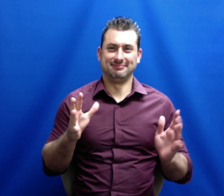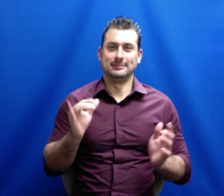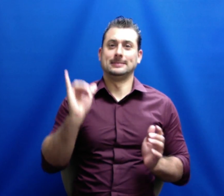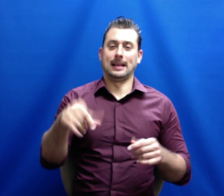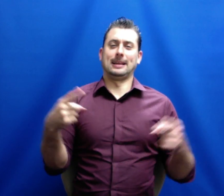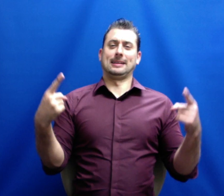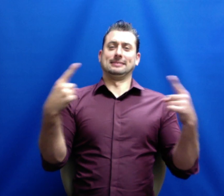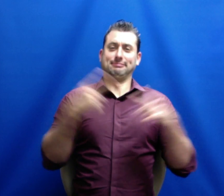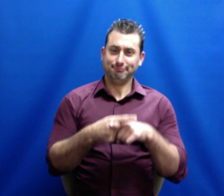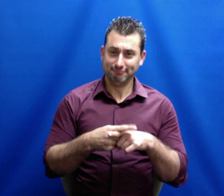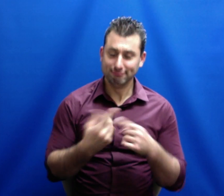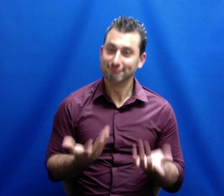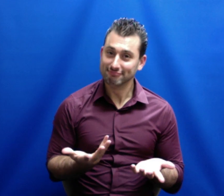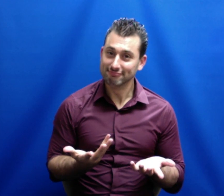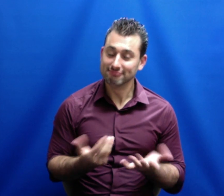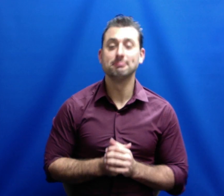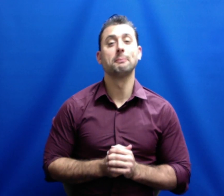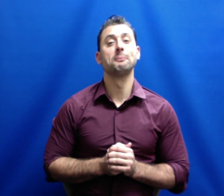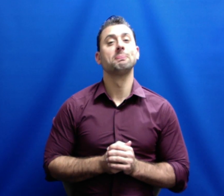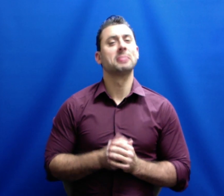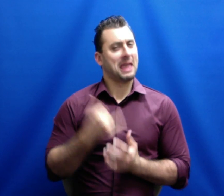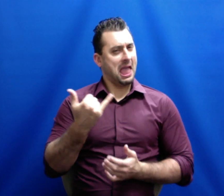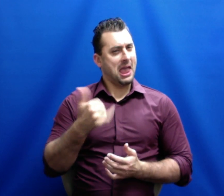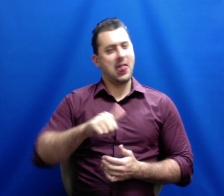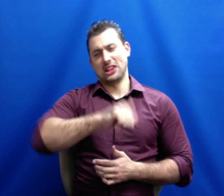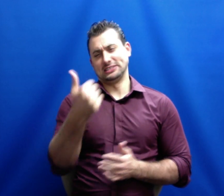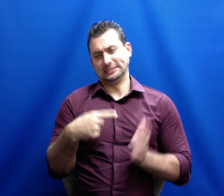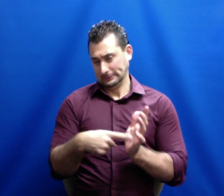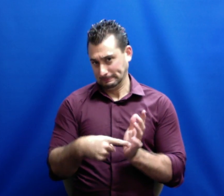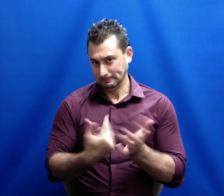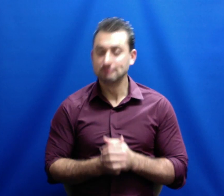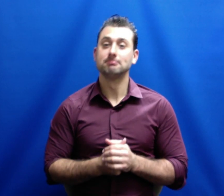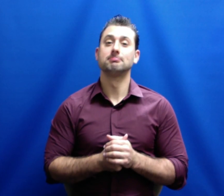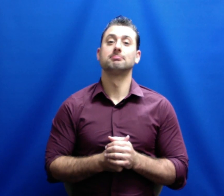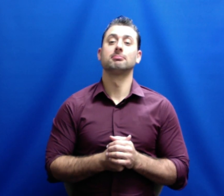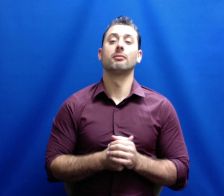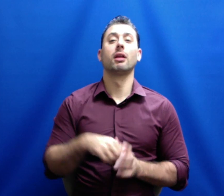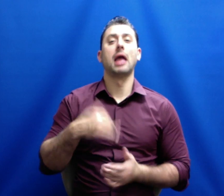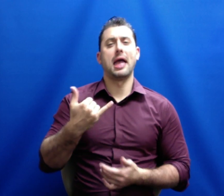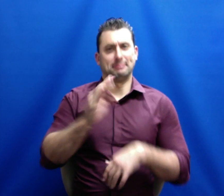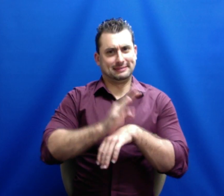that's a conflict for culture. Another example we can show you, the same